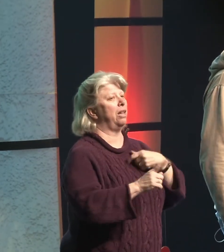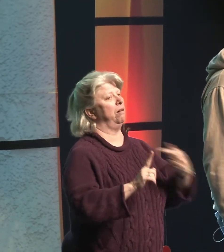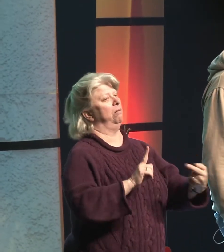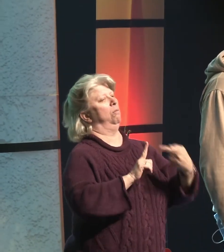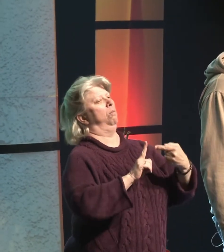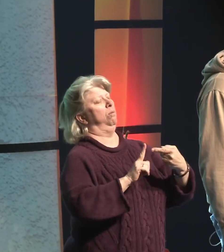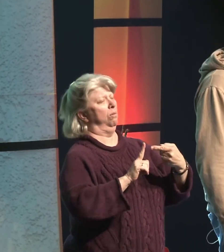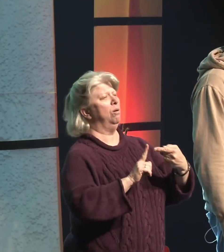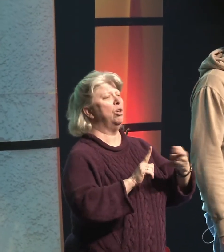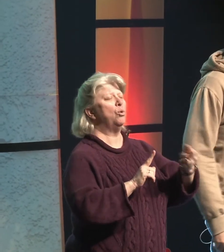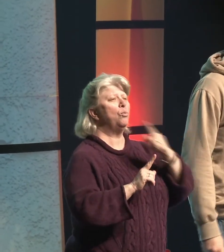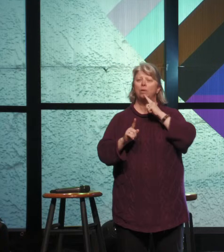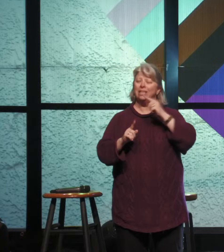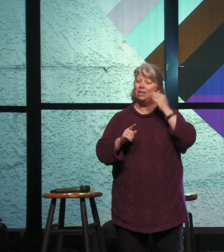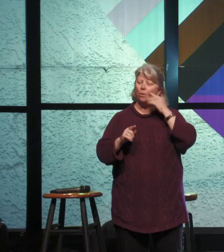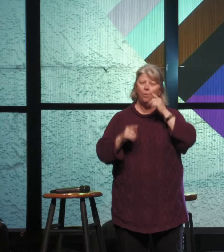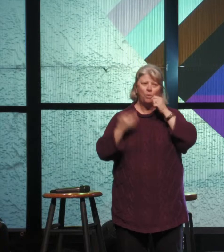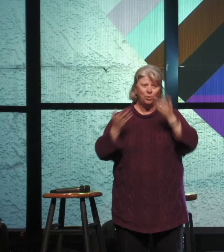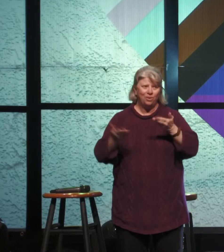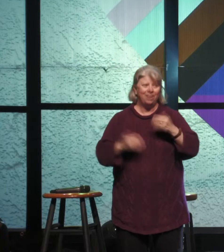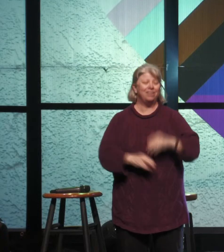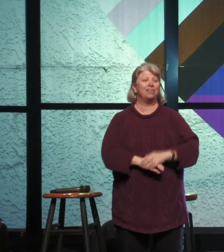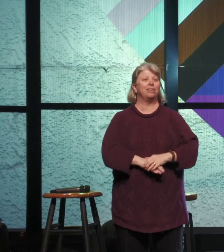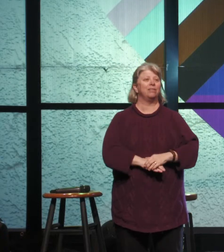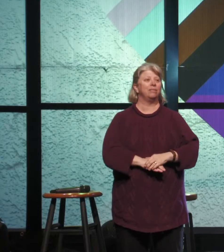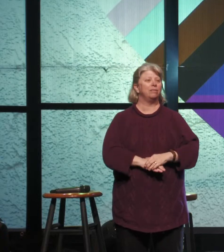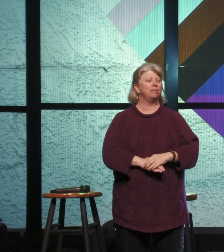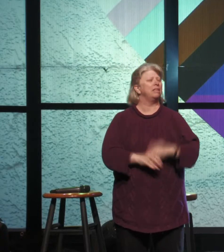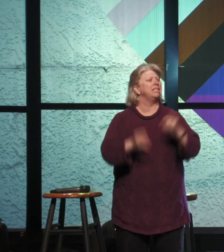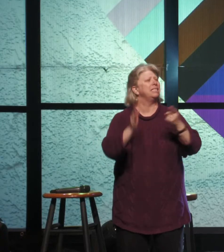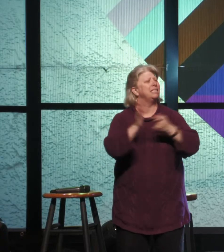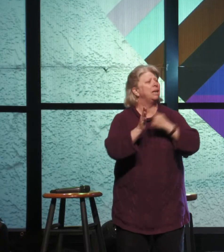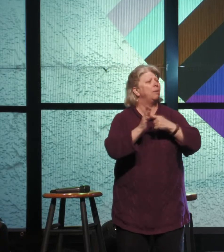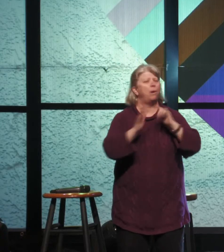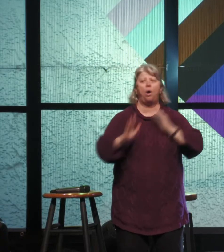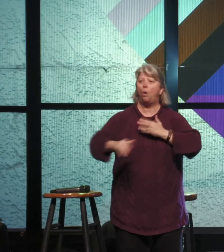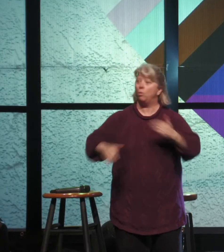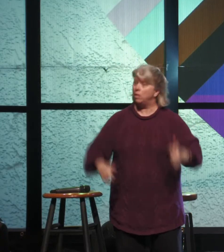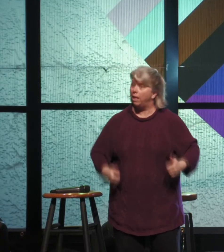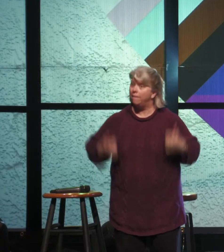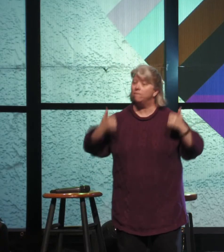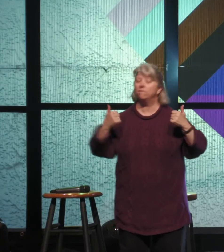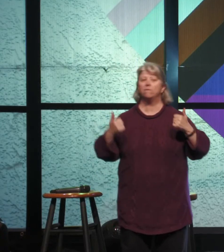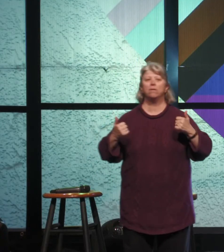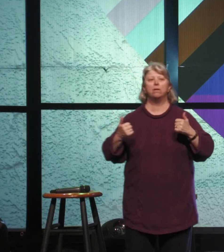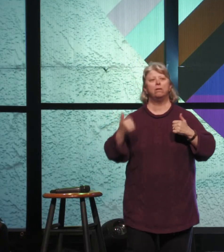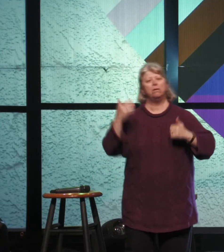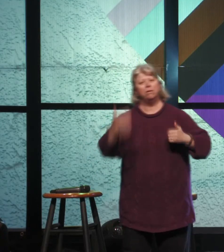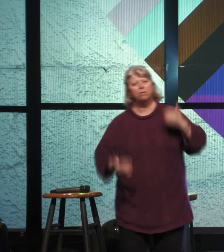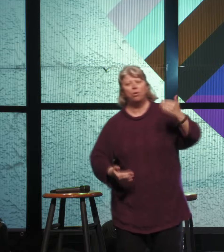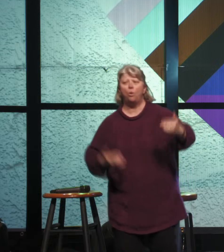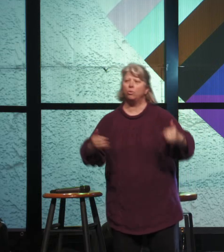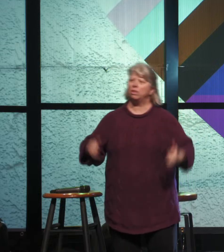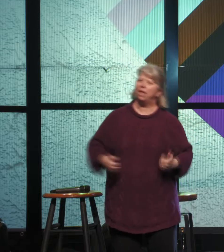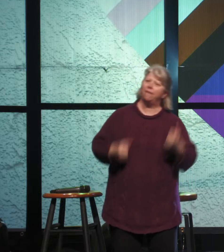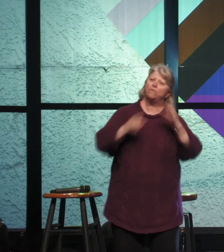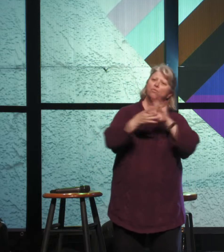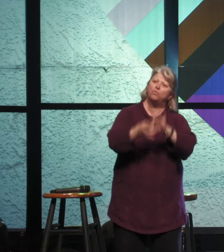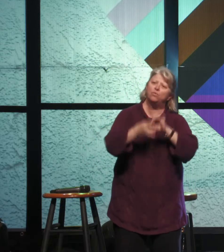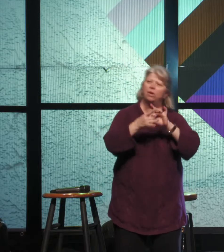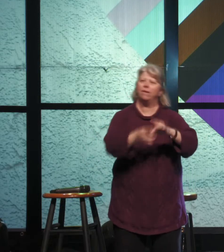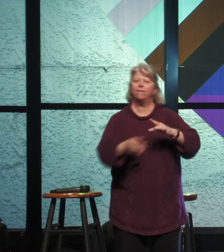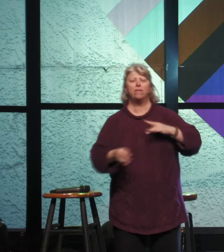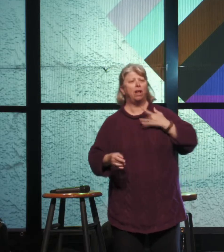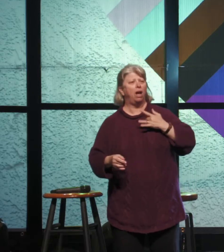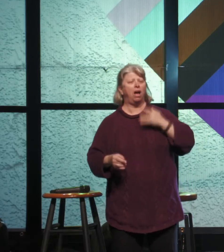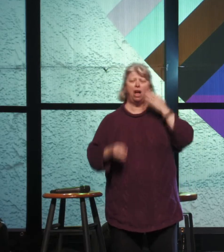right? They really do like know who you are. Sometimes in our lives, we go through life and we have these relationships where we do feel